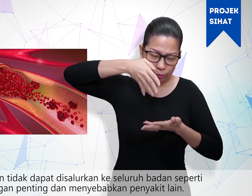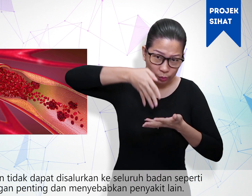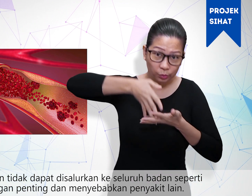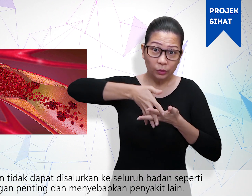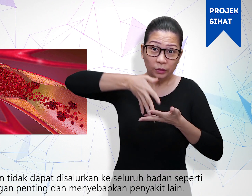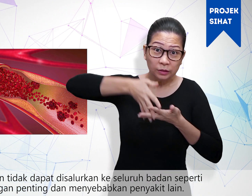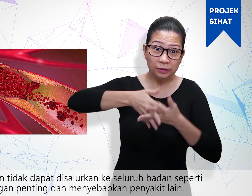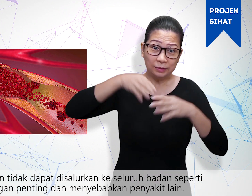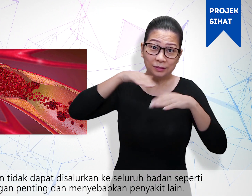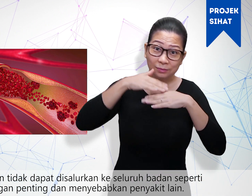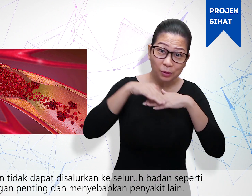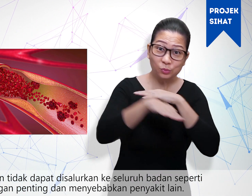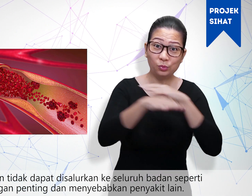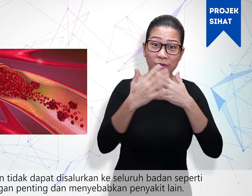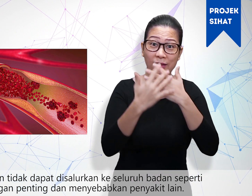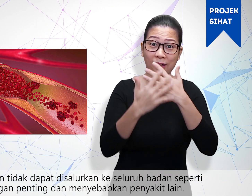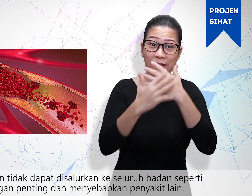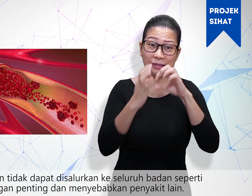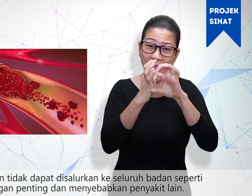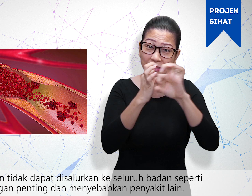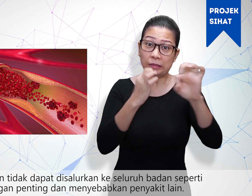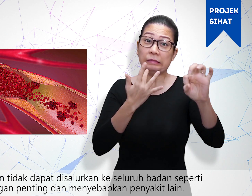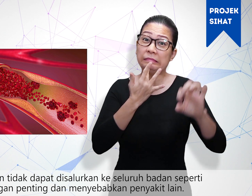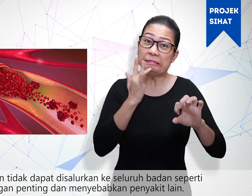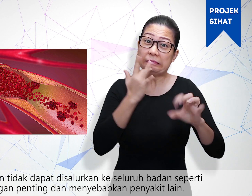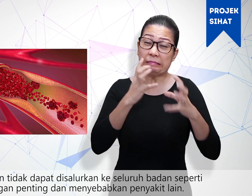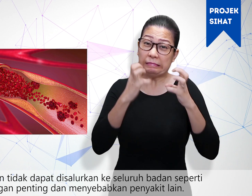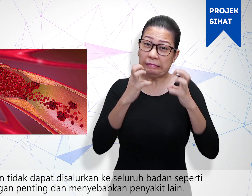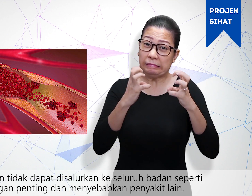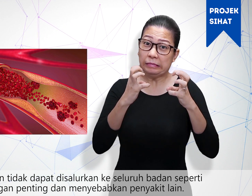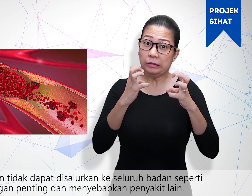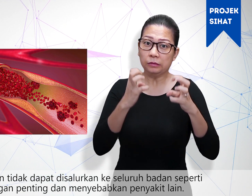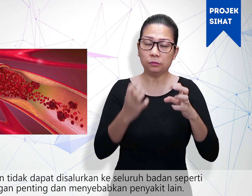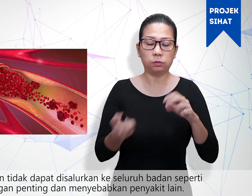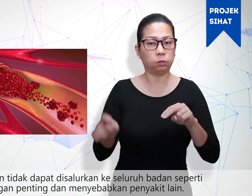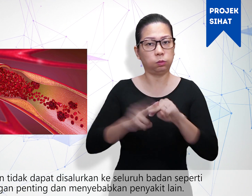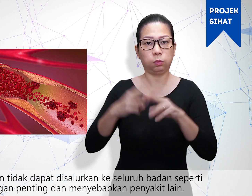of the body, like our major organs, and this leads to problems.